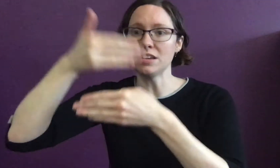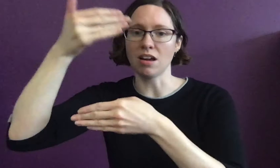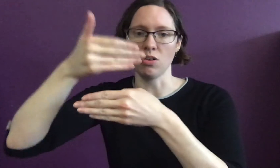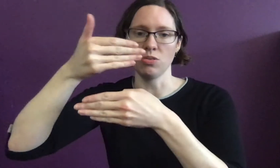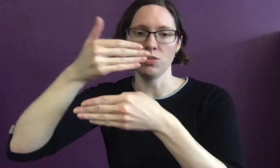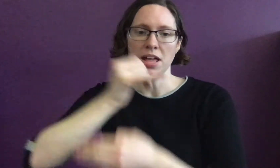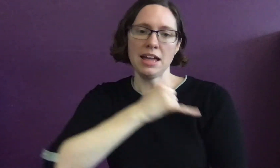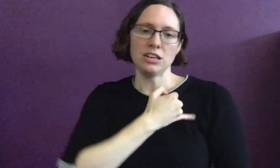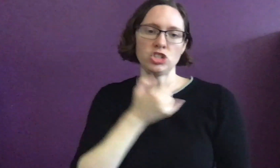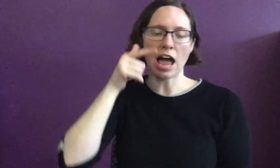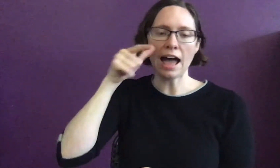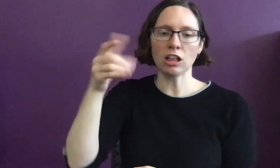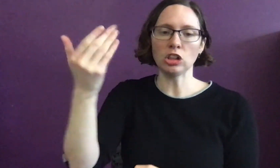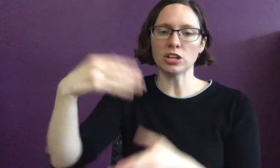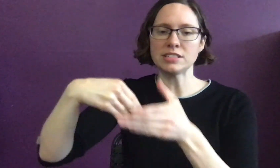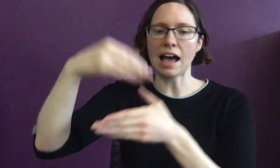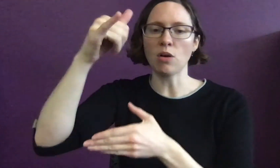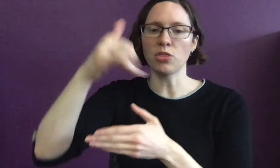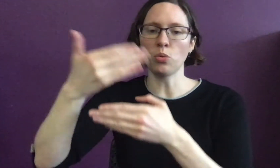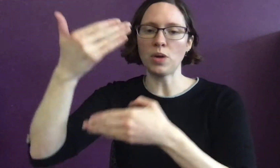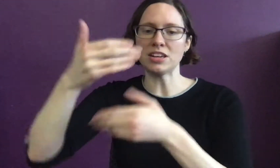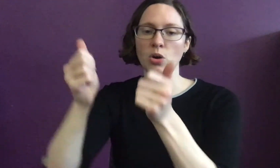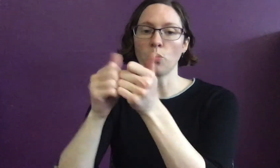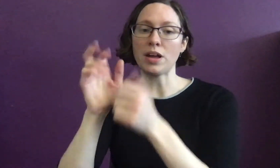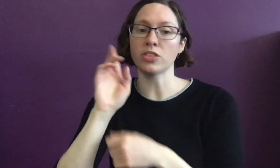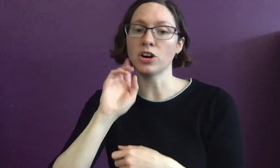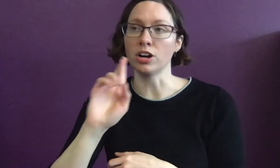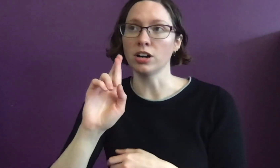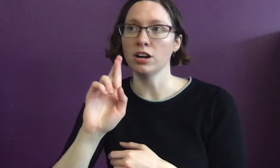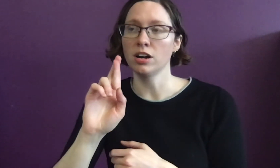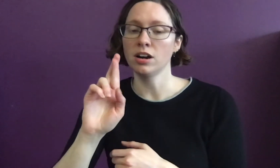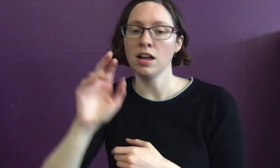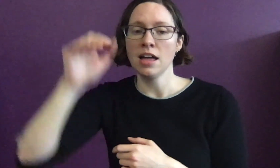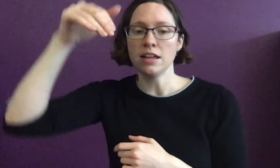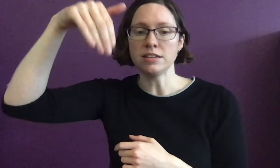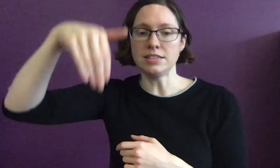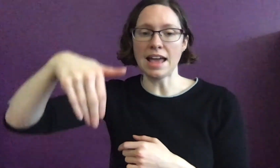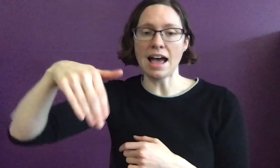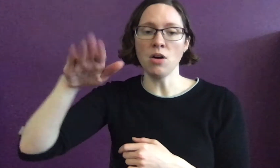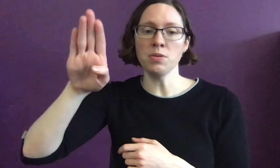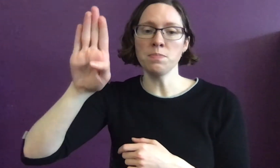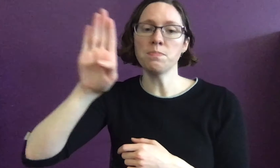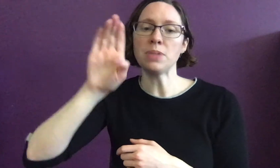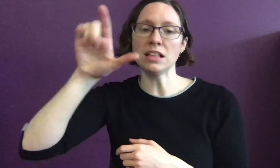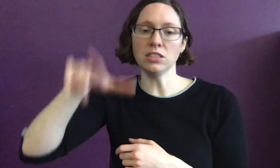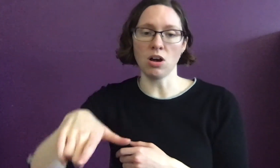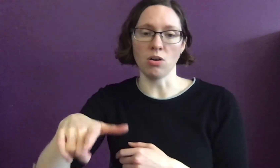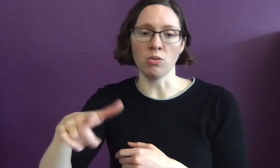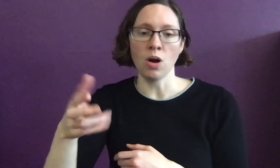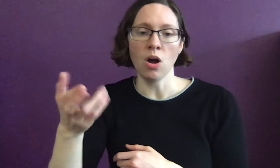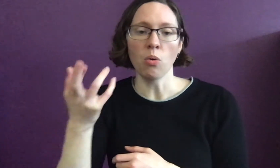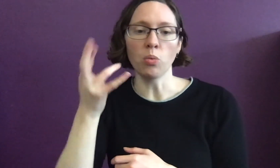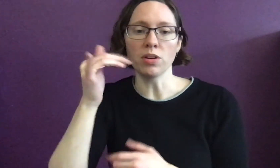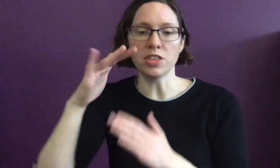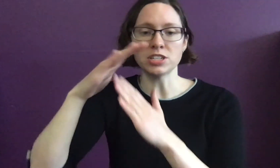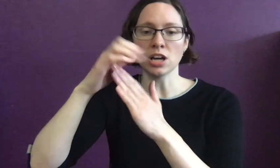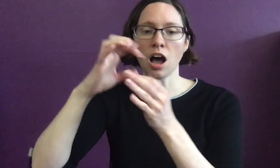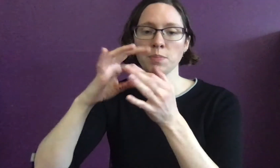window. Jack looked out the window with her. Down below were the tops of